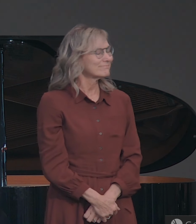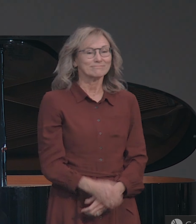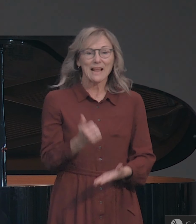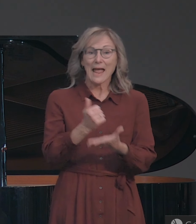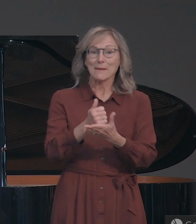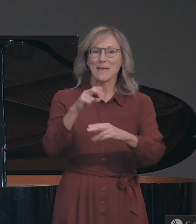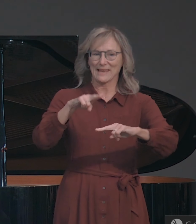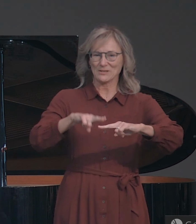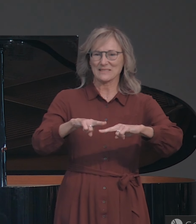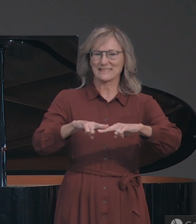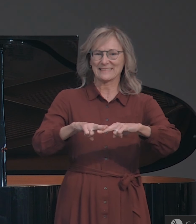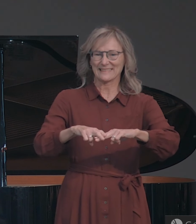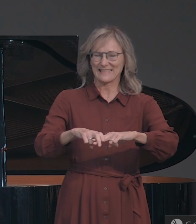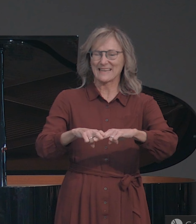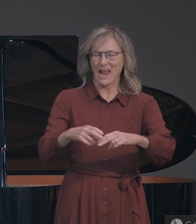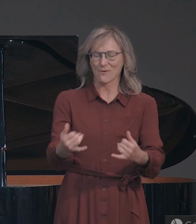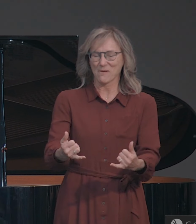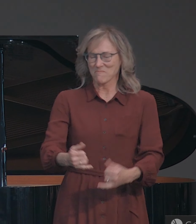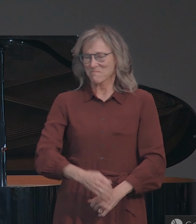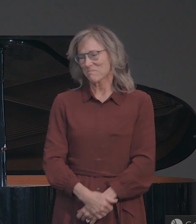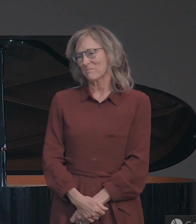Amen. You can be seated.